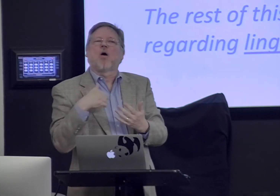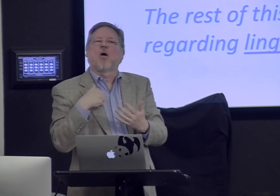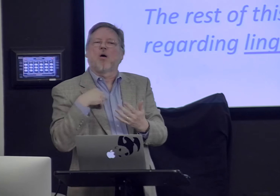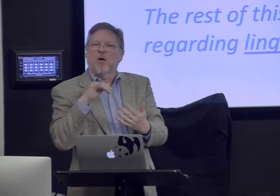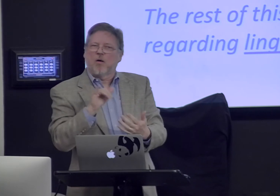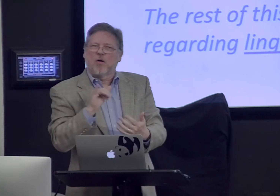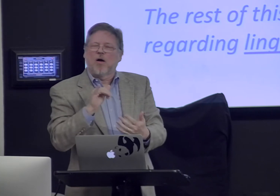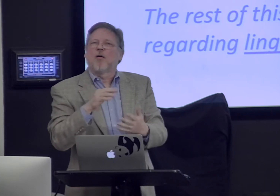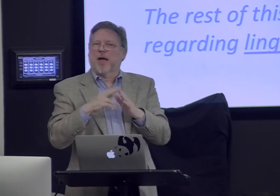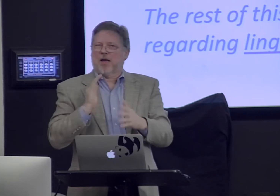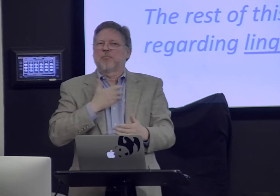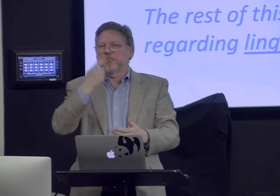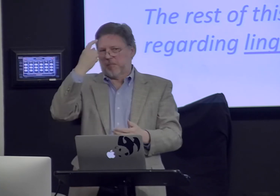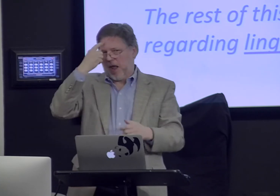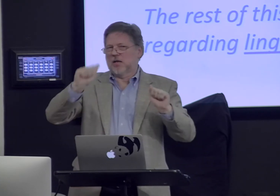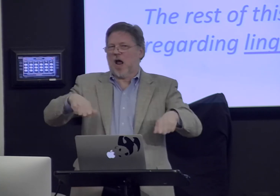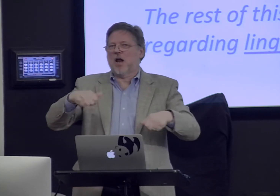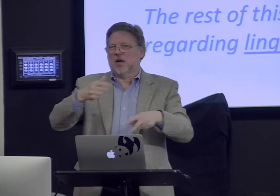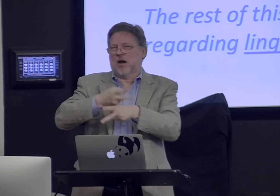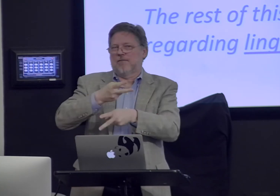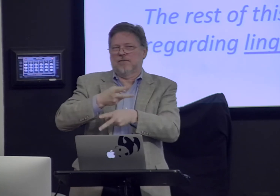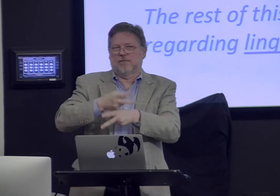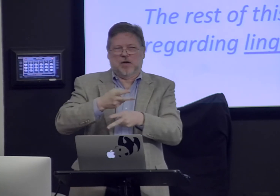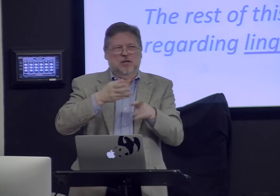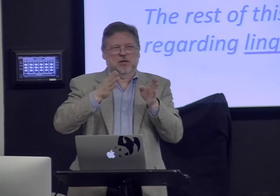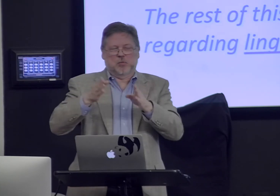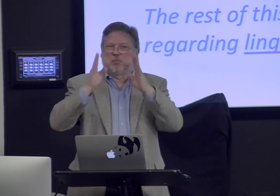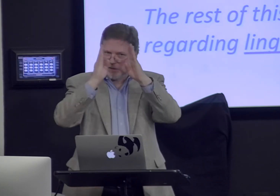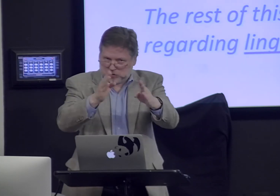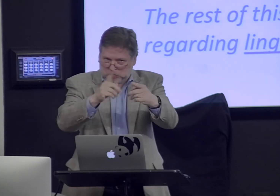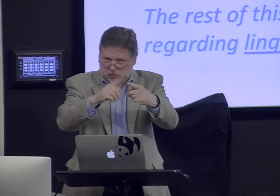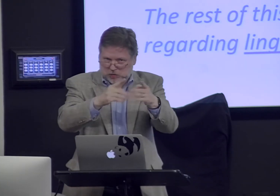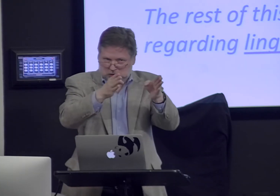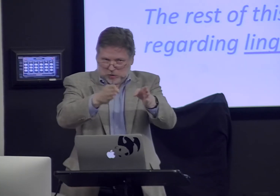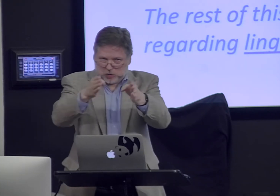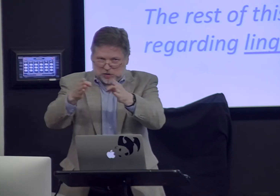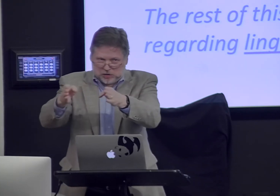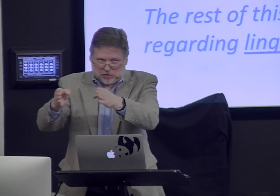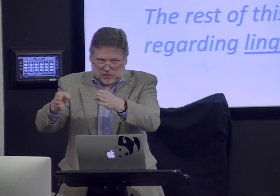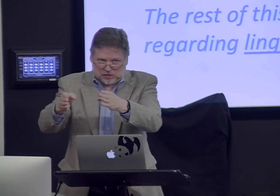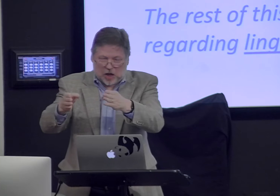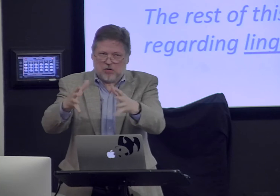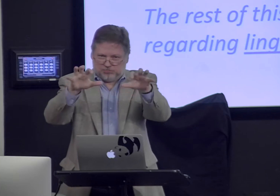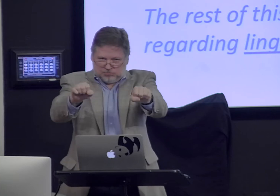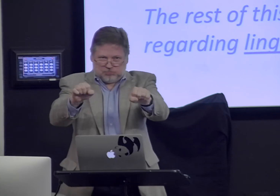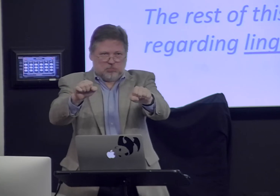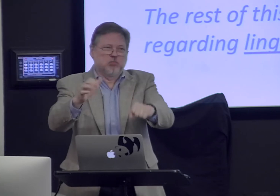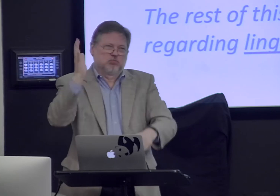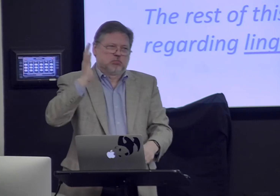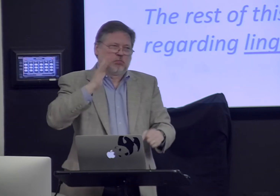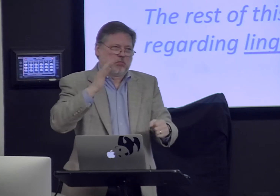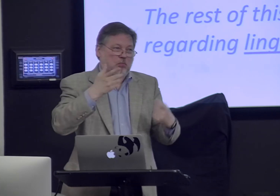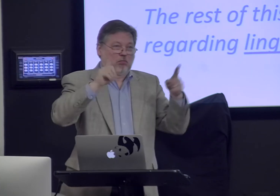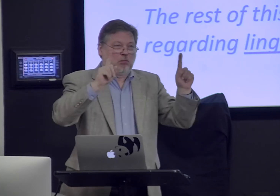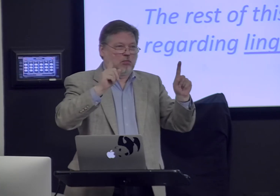I'm referring to scaffolds because there is something that we have in our mind that is able to store these sequences and